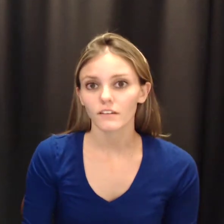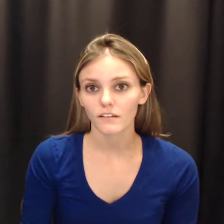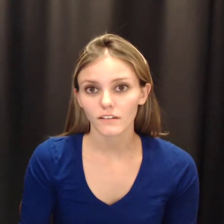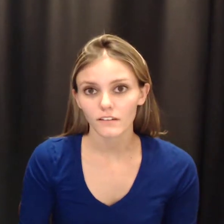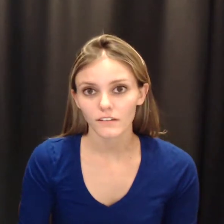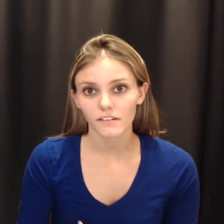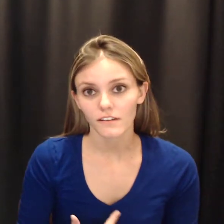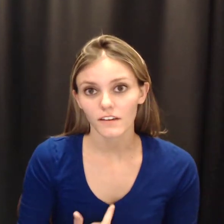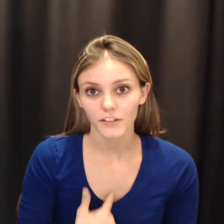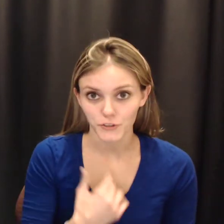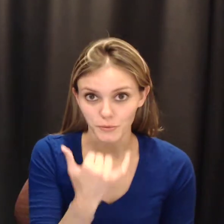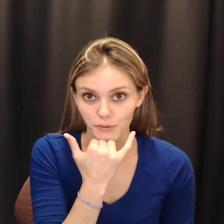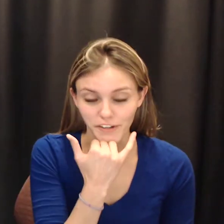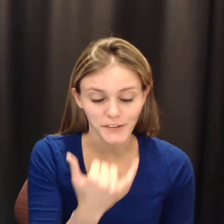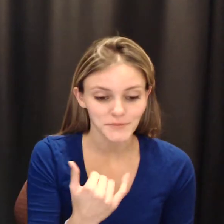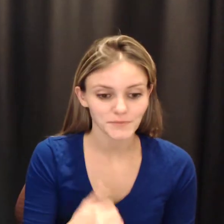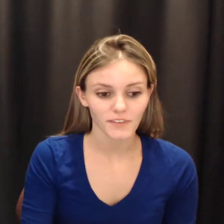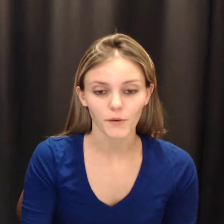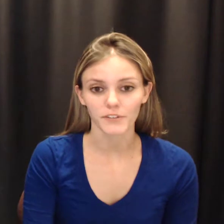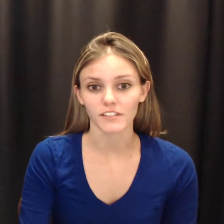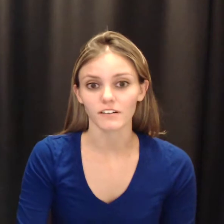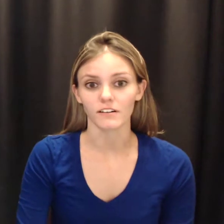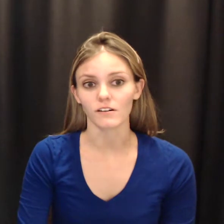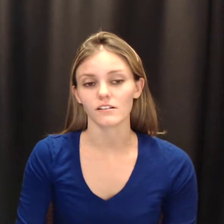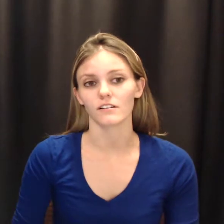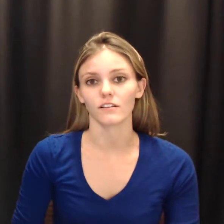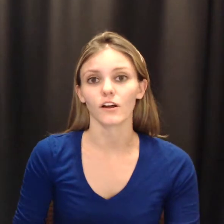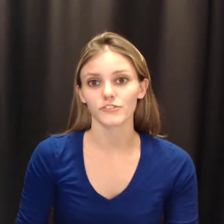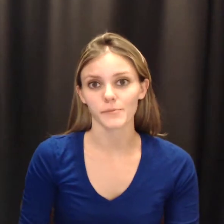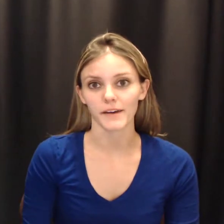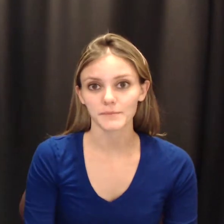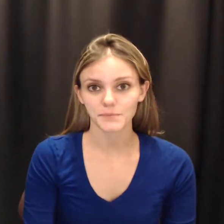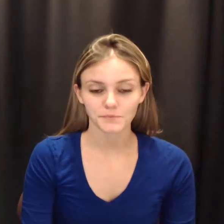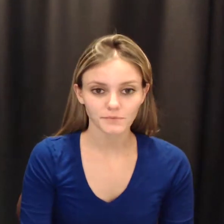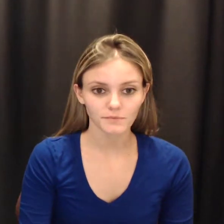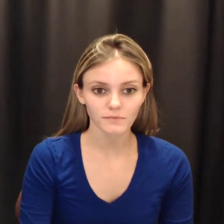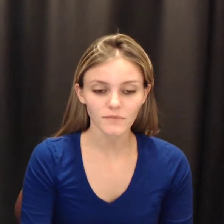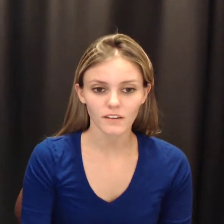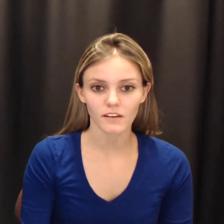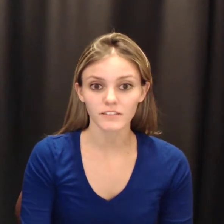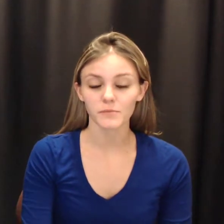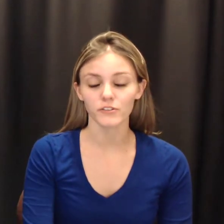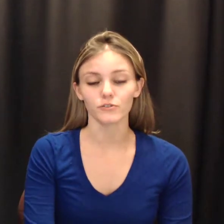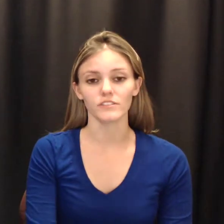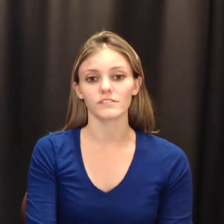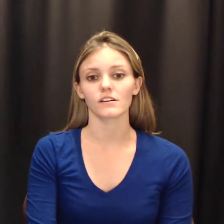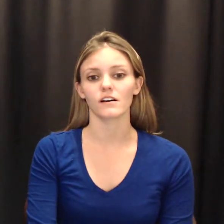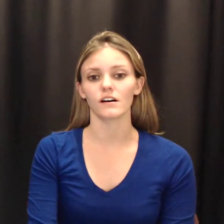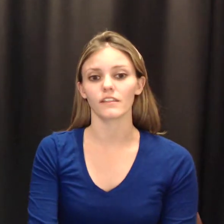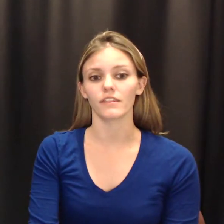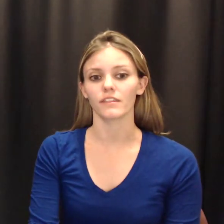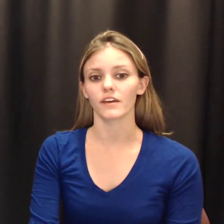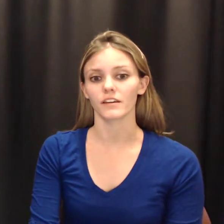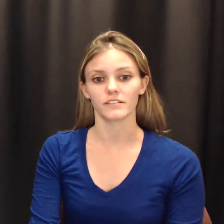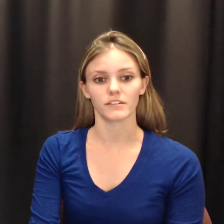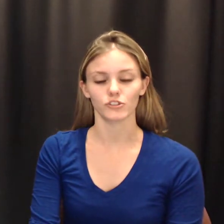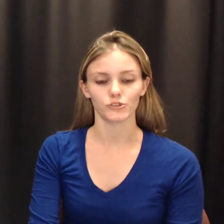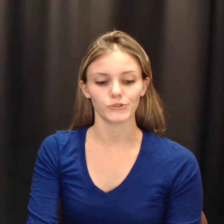noises? Interpreter error. I worked at a laundromat, and some of the duties that I did